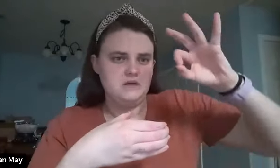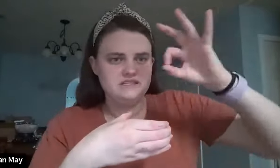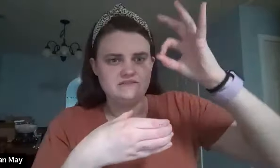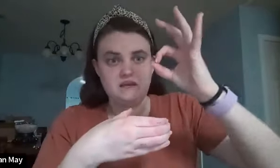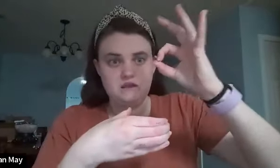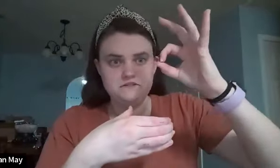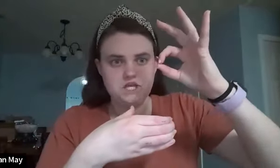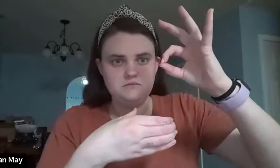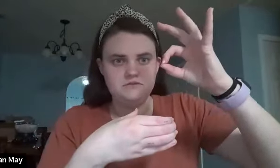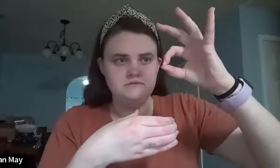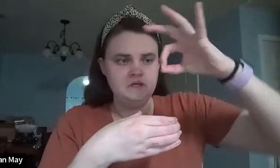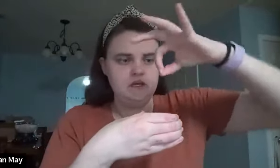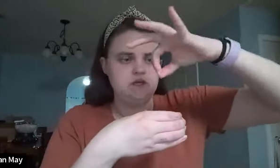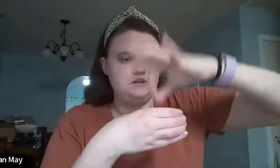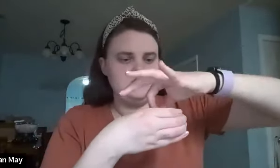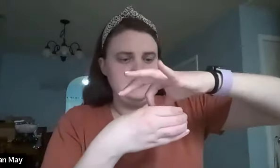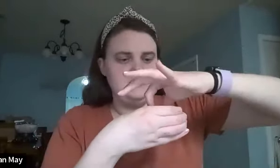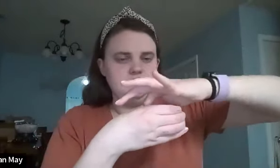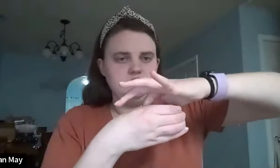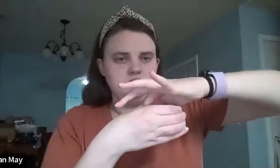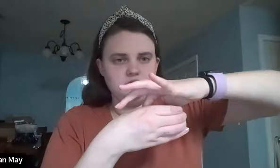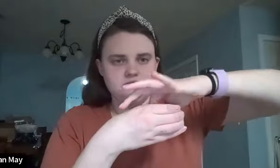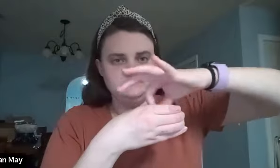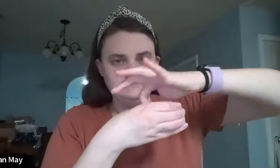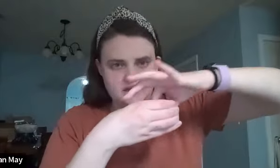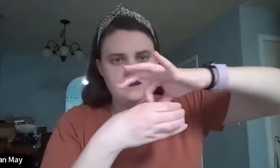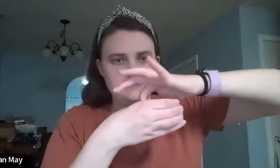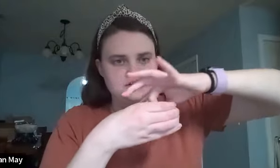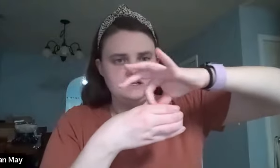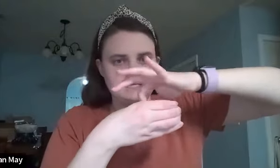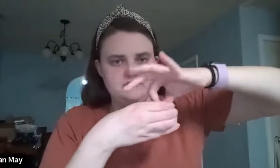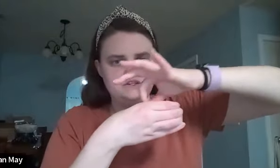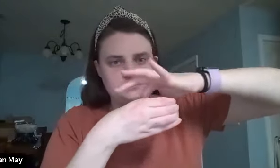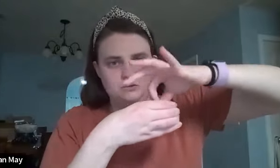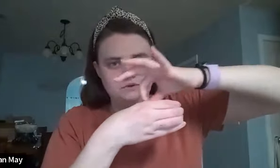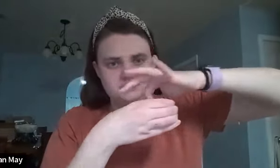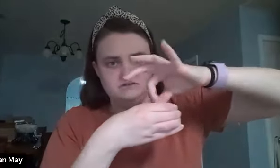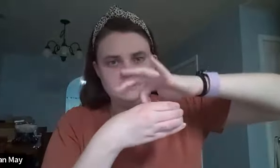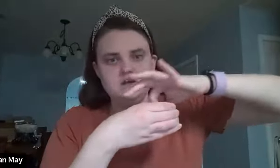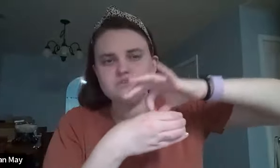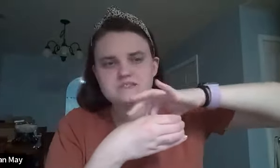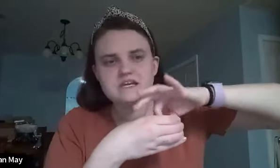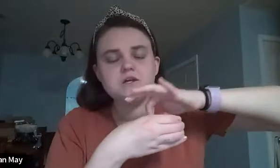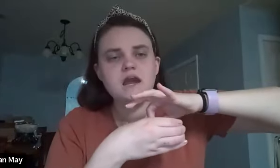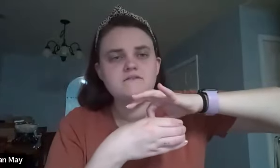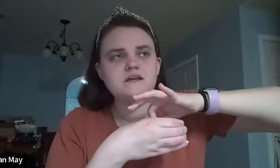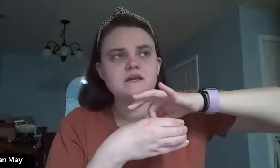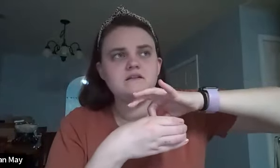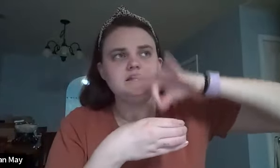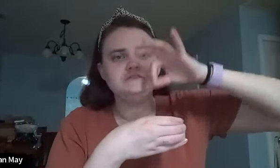dominant's in that F shape. You're going to have your little, and you're going to have it in a circle motion. So it's like you're